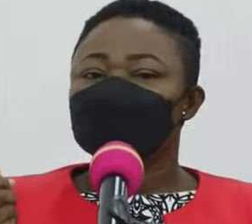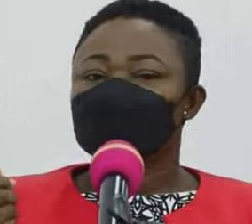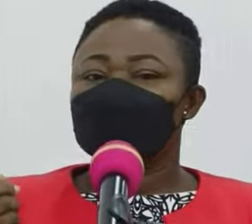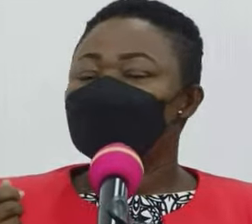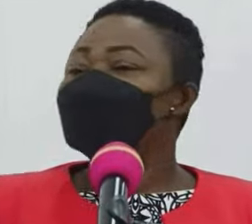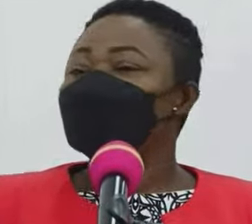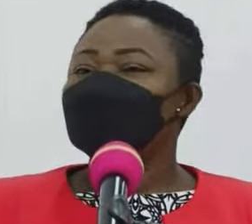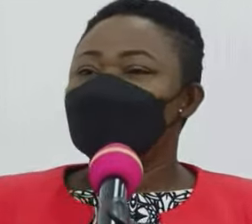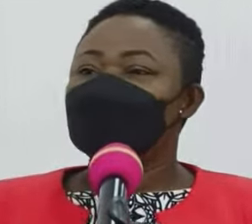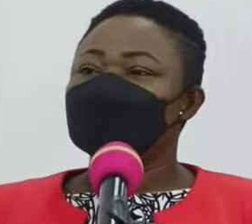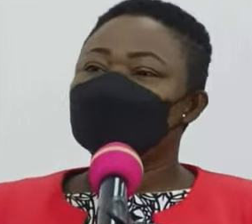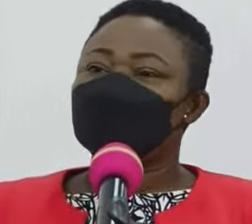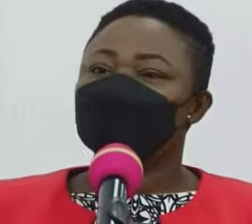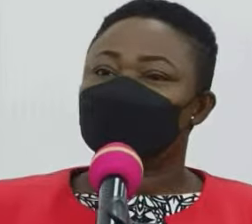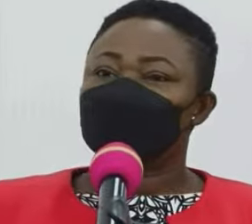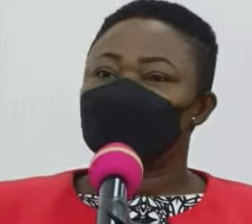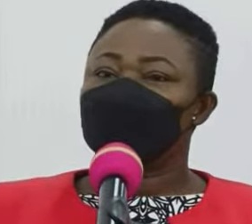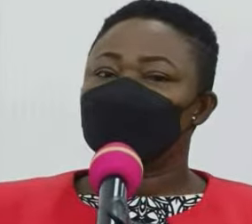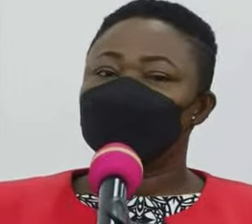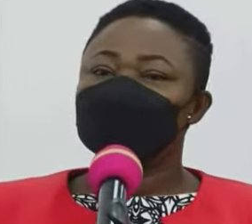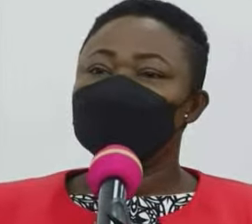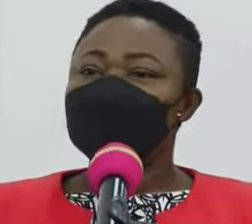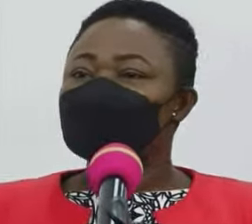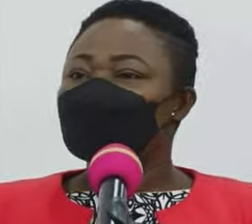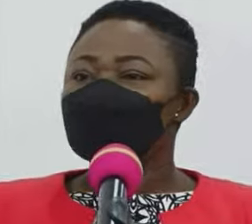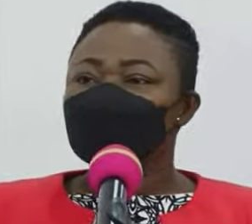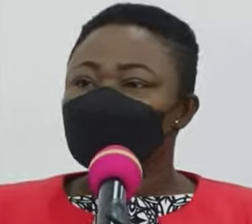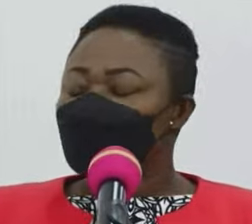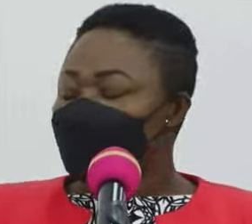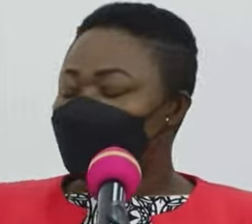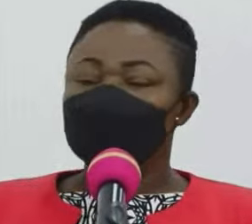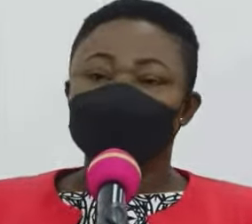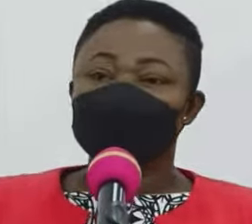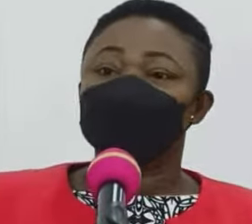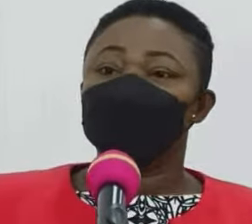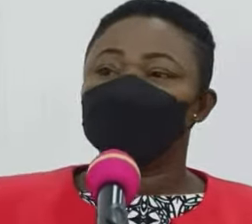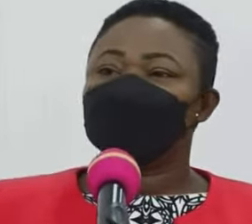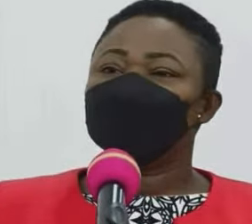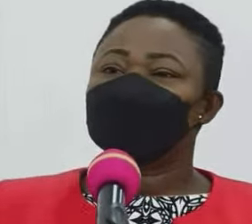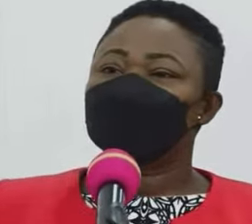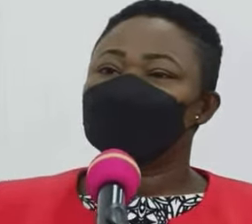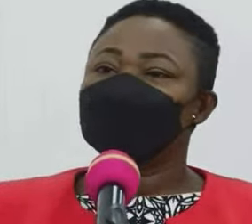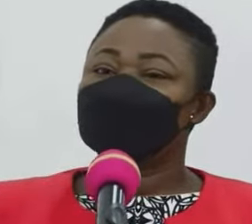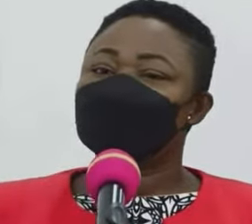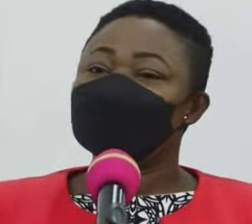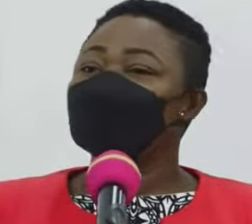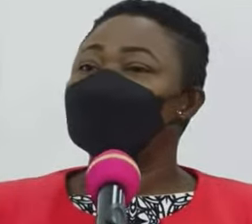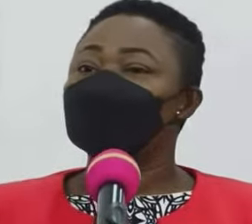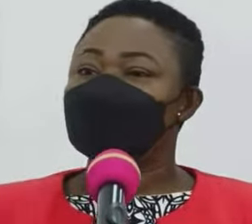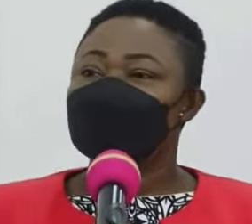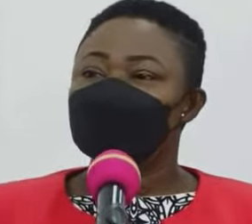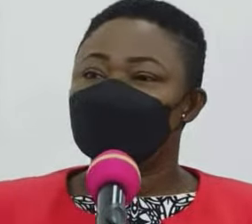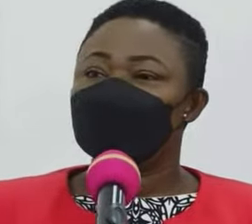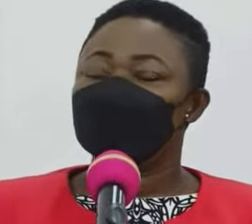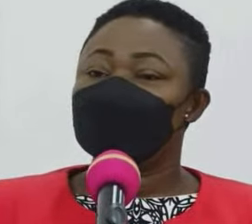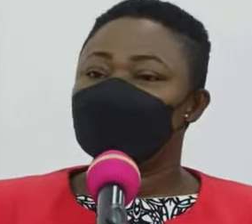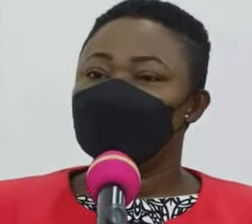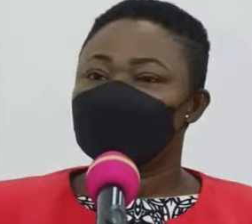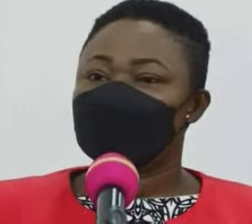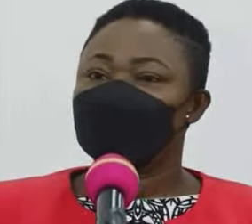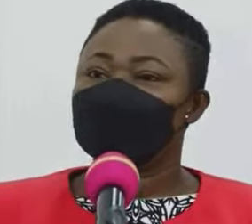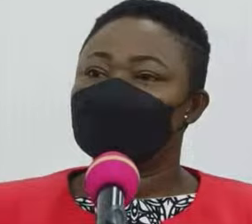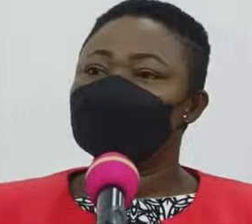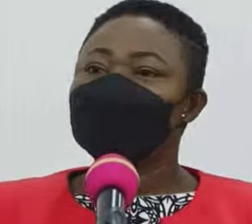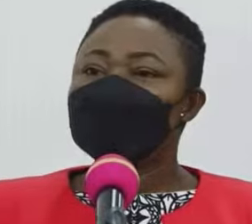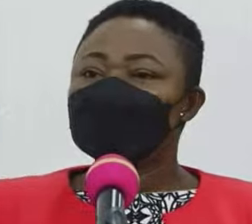know what, and usually they are just picked from the community to get on board these vessels, and then that is when we hear issues of